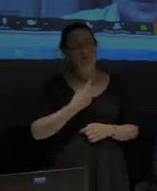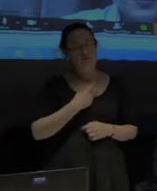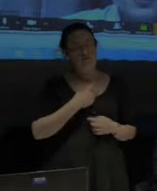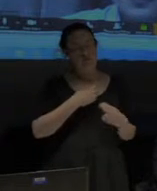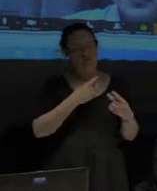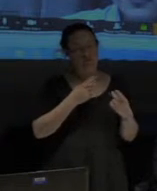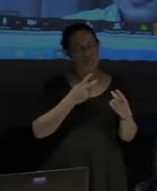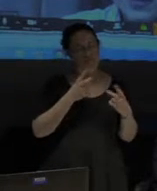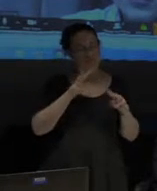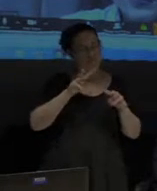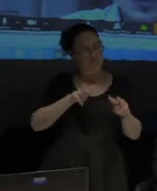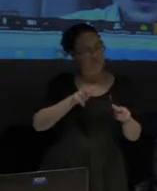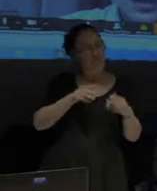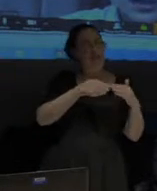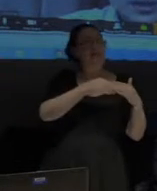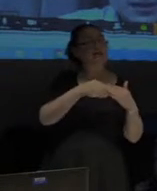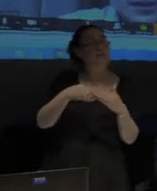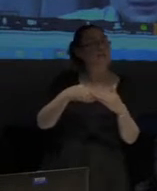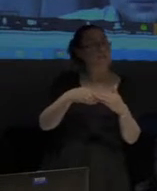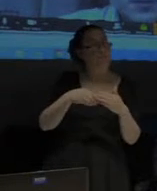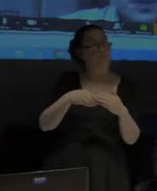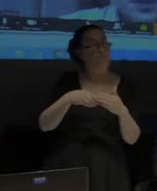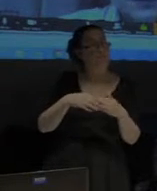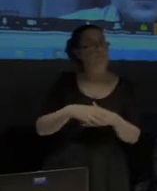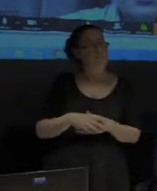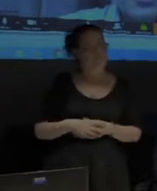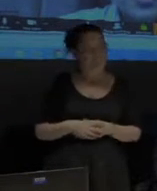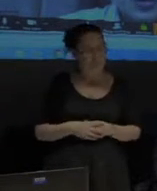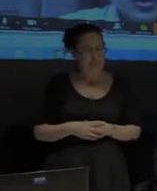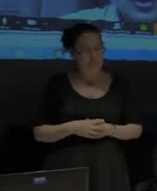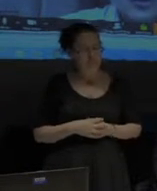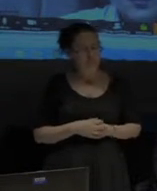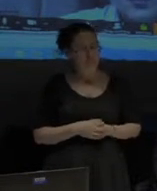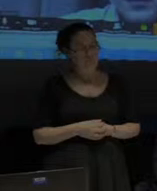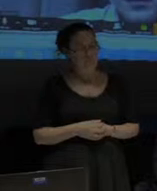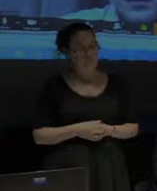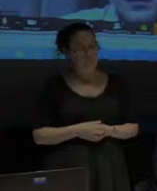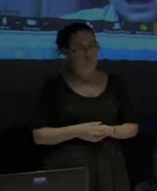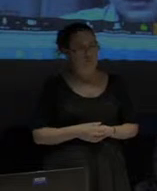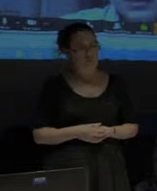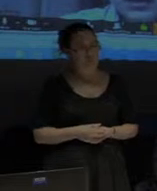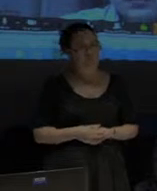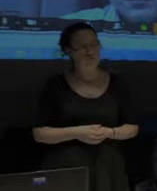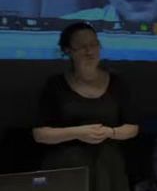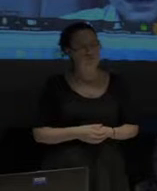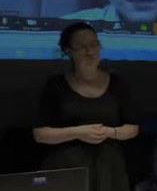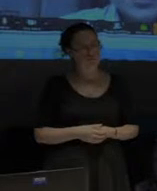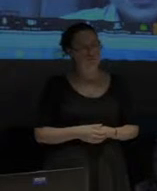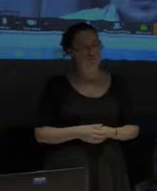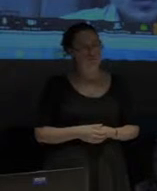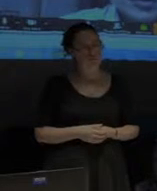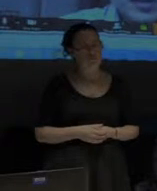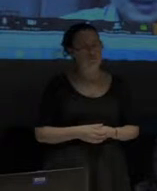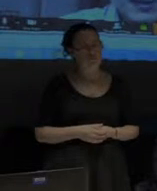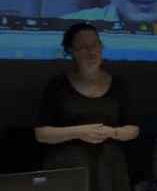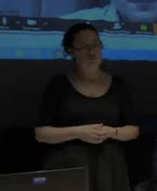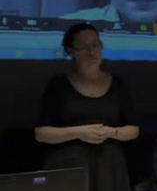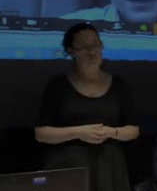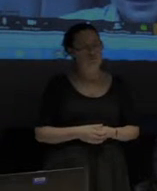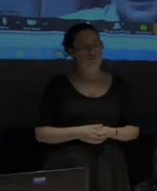angle. Before we found a solution, I had a small